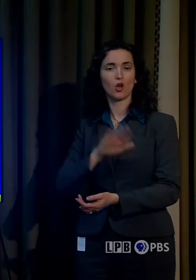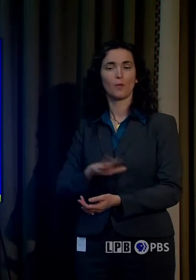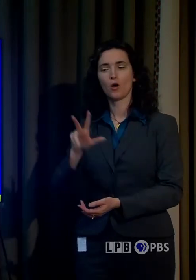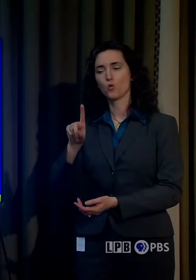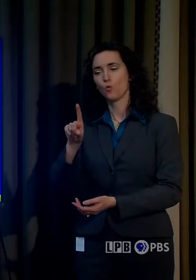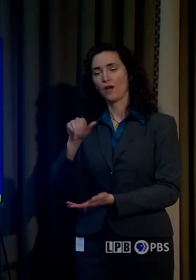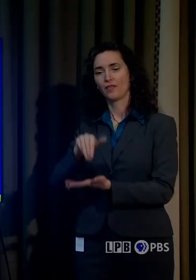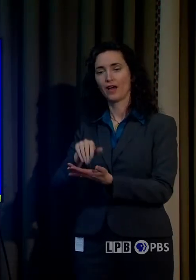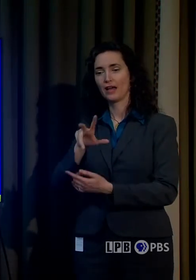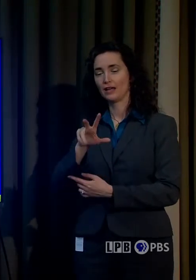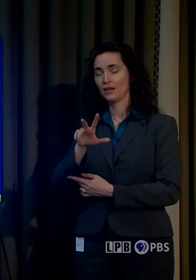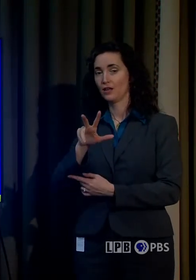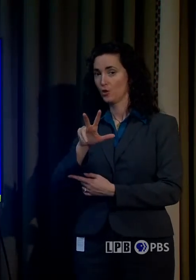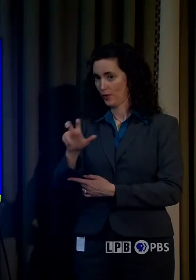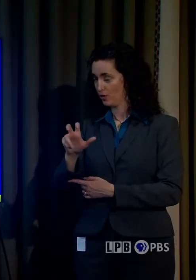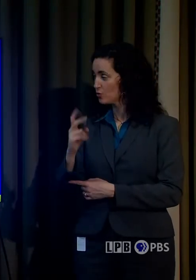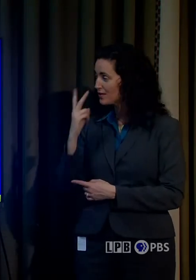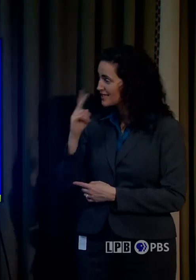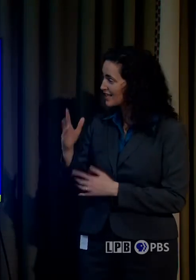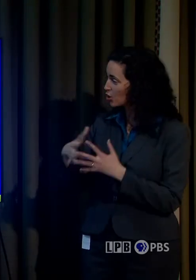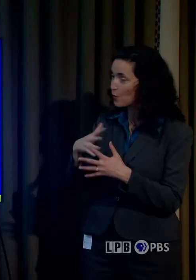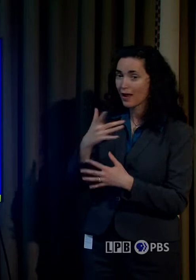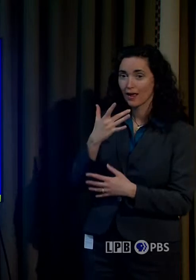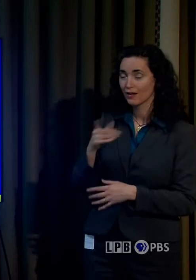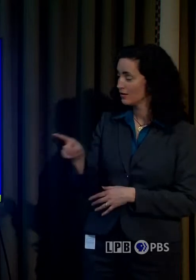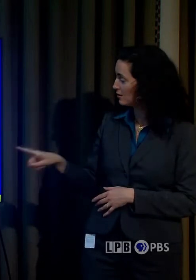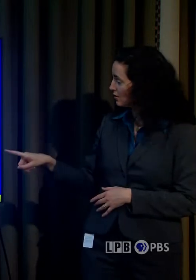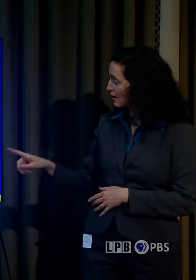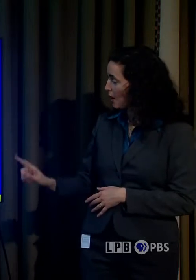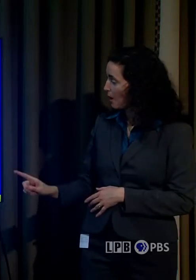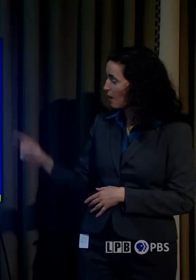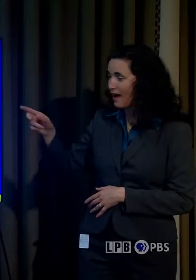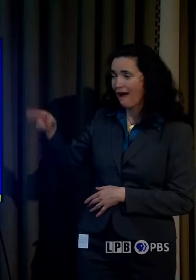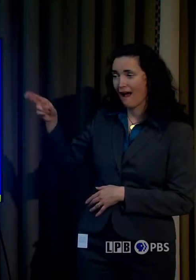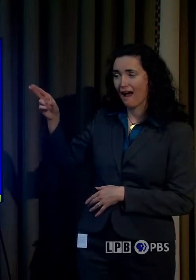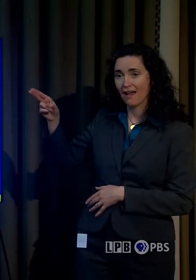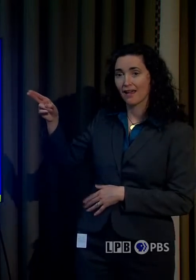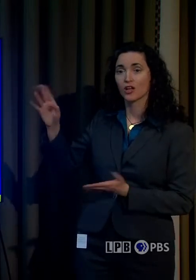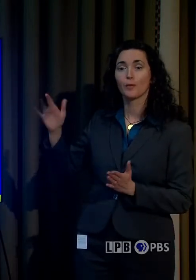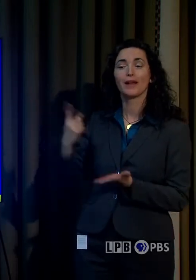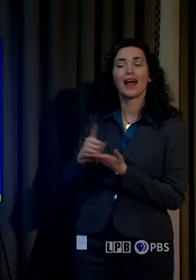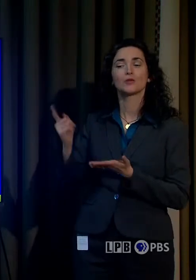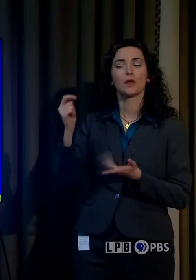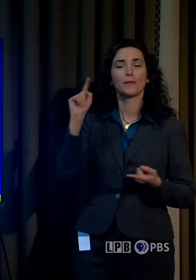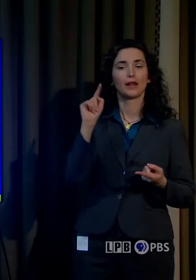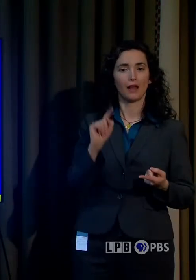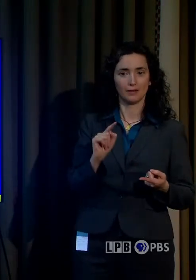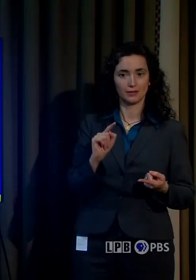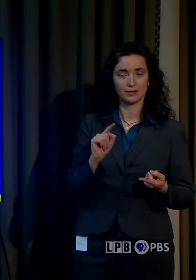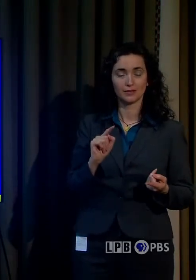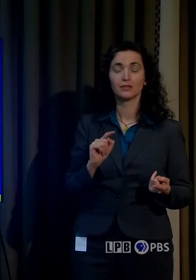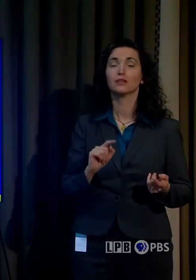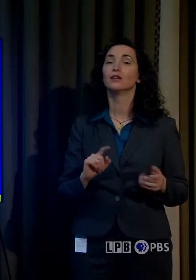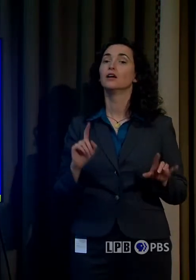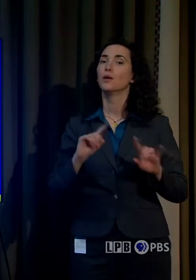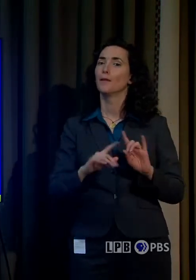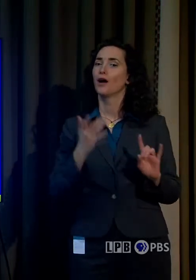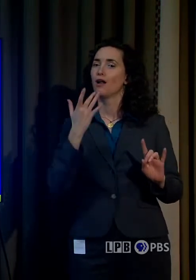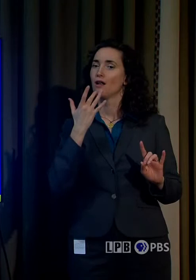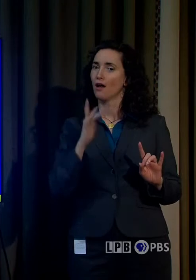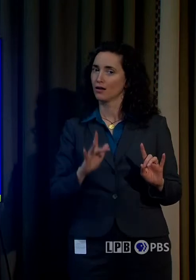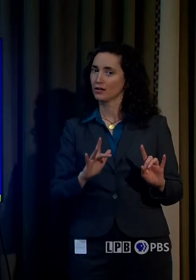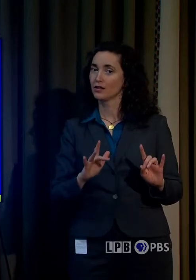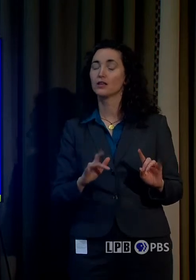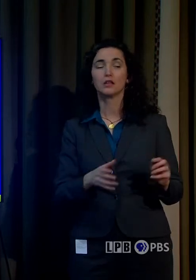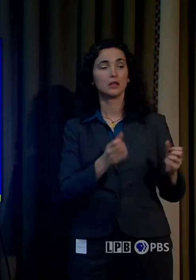the gray line you see, that's quite high right there. That's a little bit down from last week. Thankfully, though, because we have a decent base